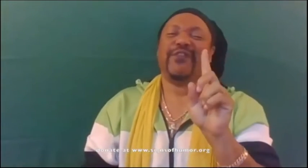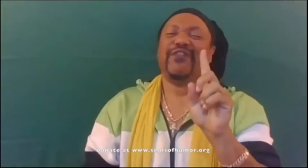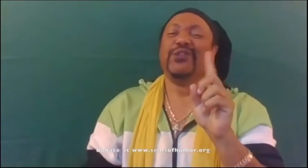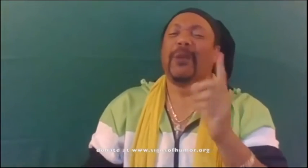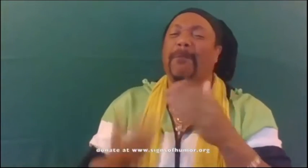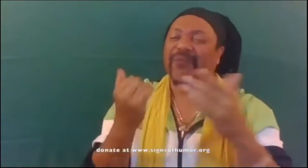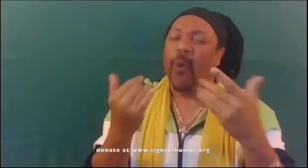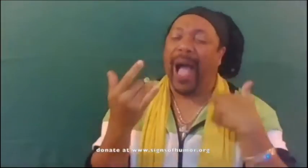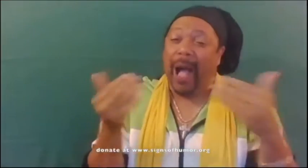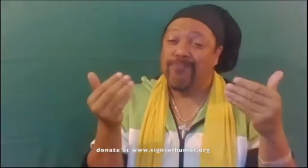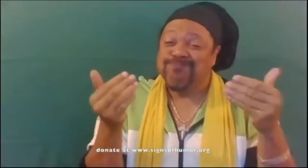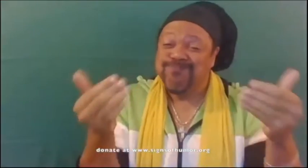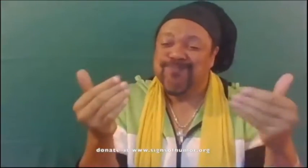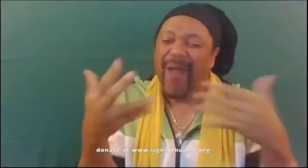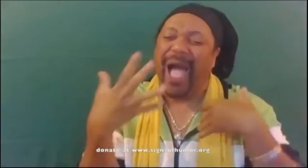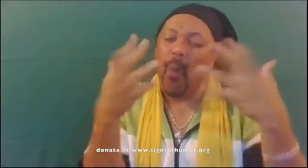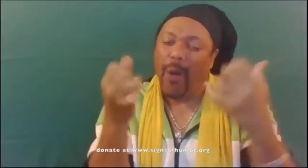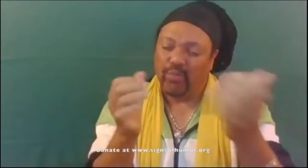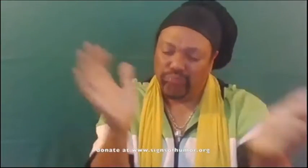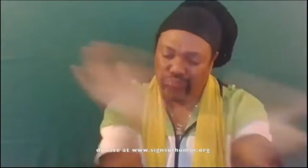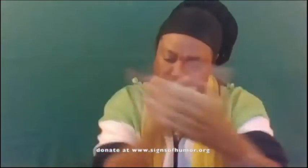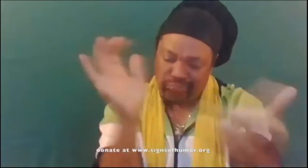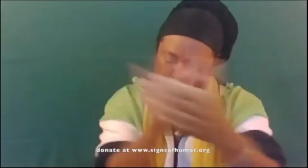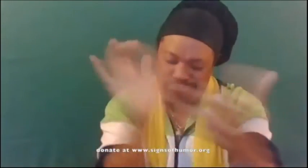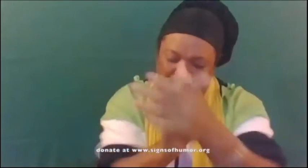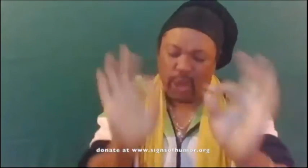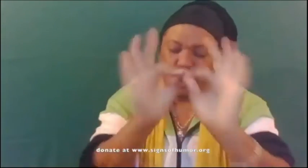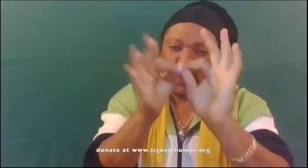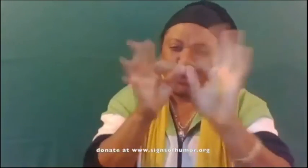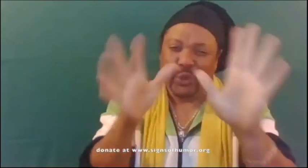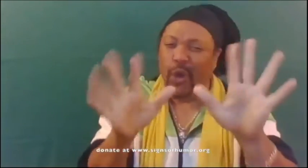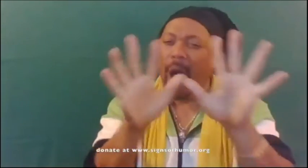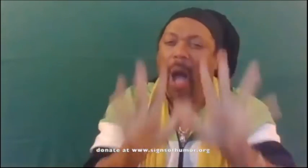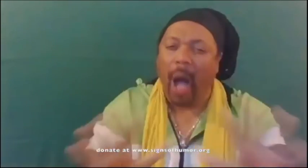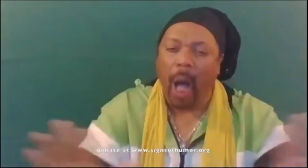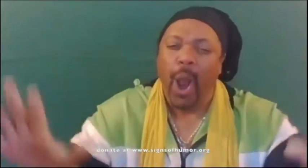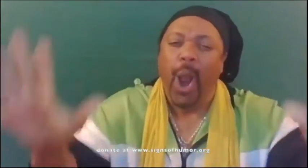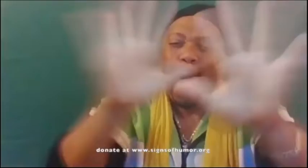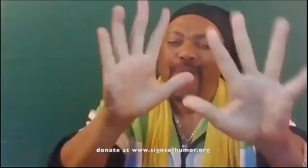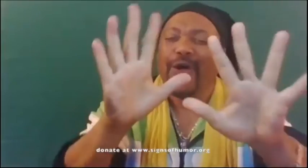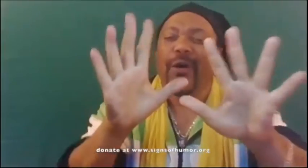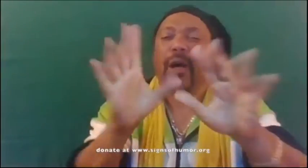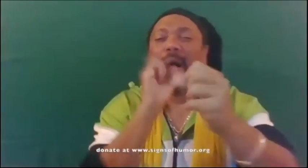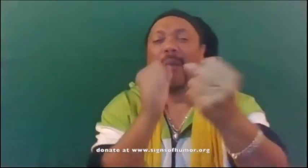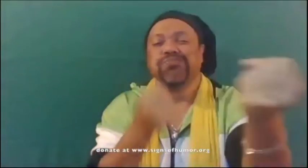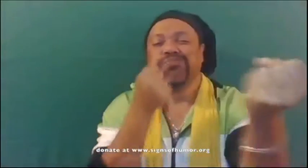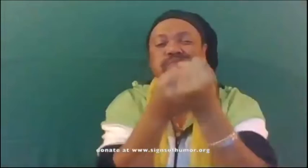Hold on. But just before I get started, I do want to, give a shout out to the interpreters all over the